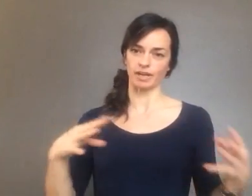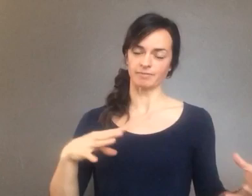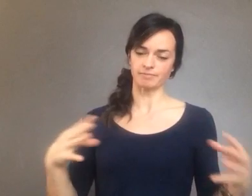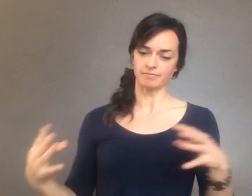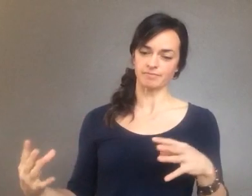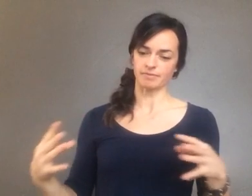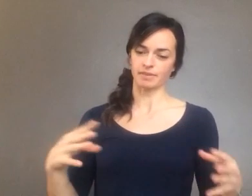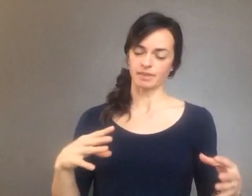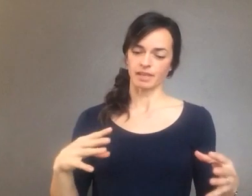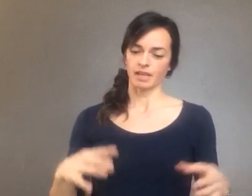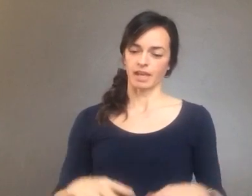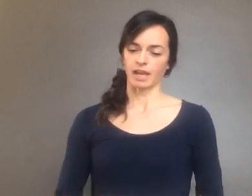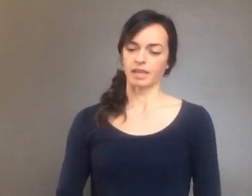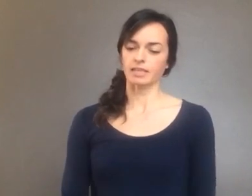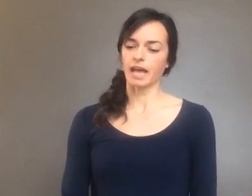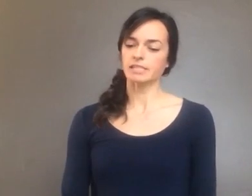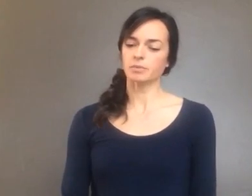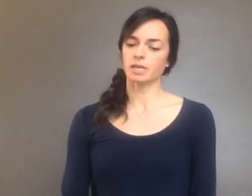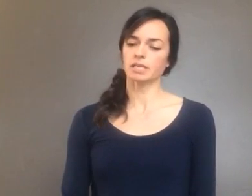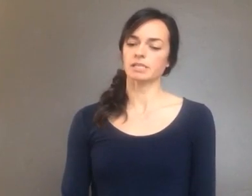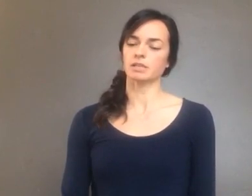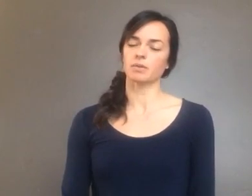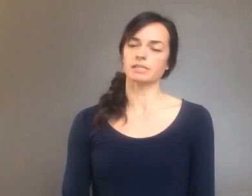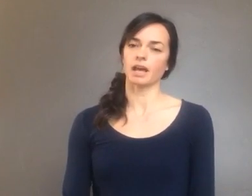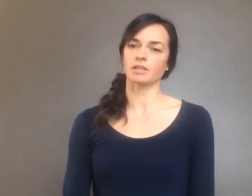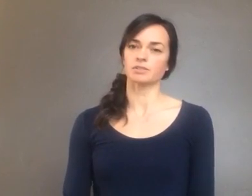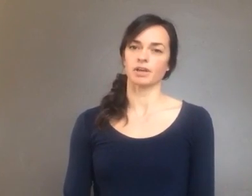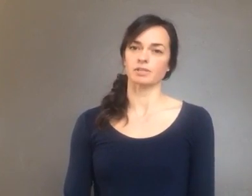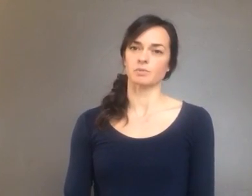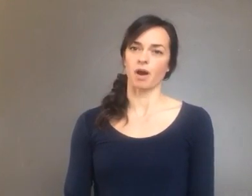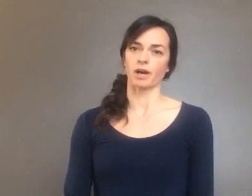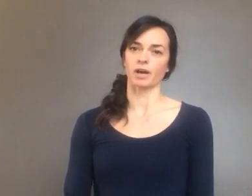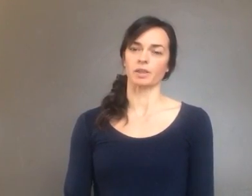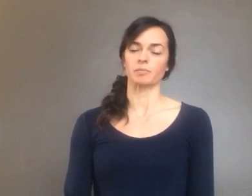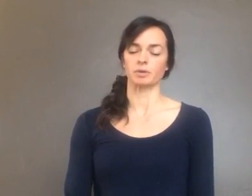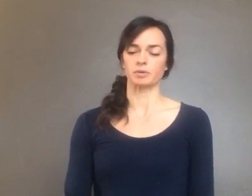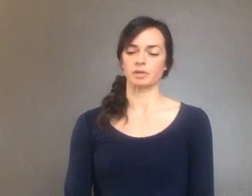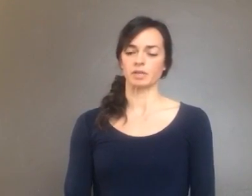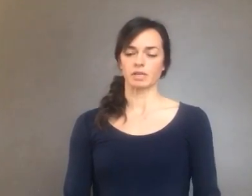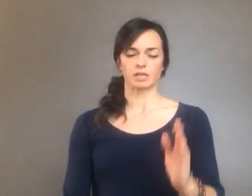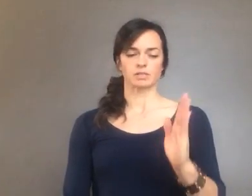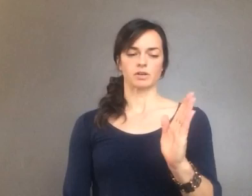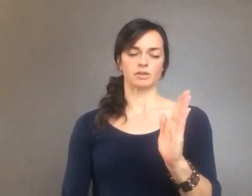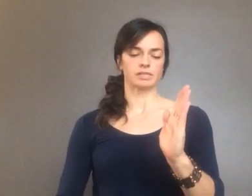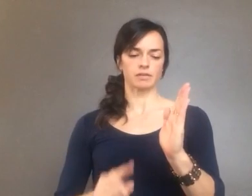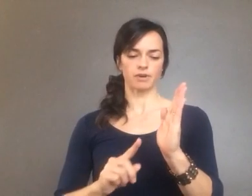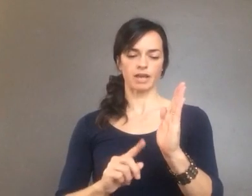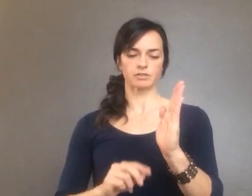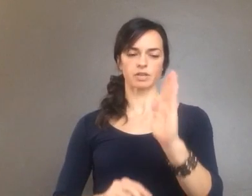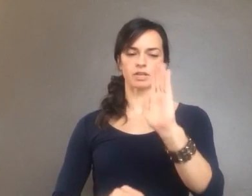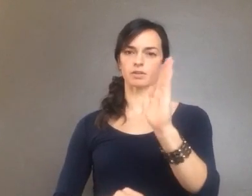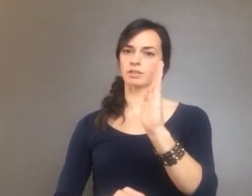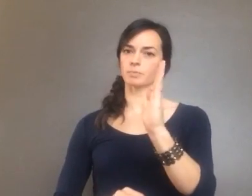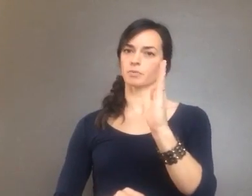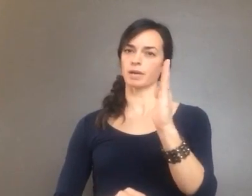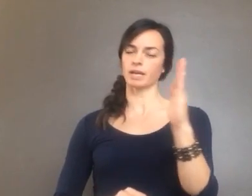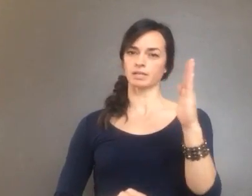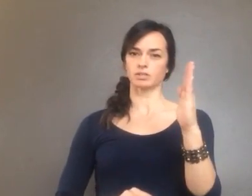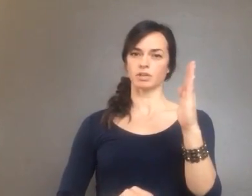again. And the last one is U.S. astronauts walk on the moon. So the sign for astronaut, you're going to put one hand straight